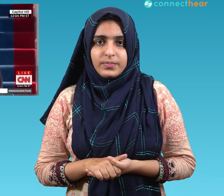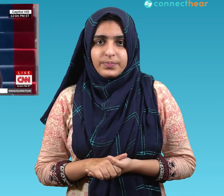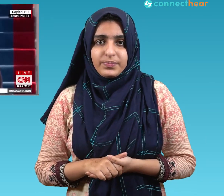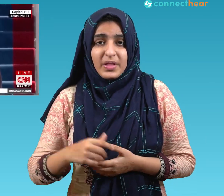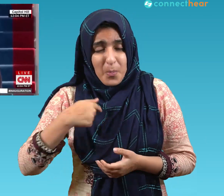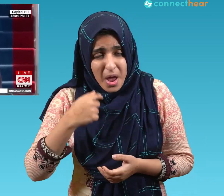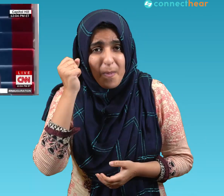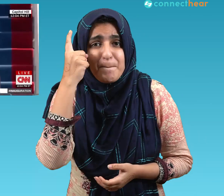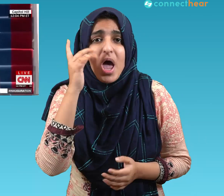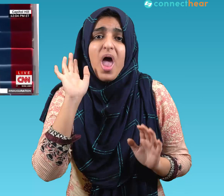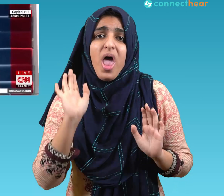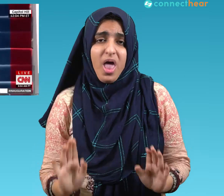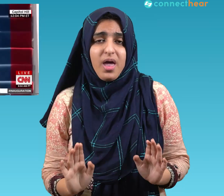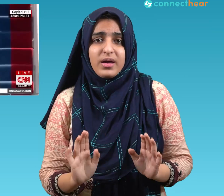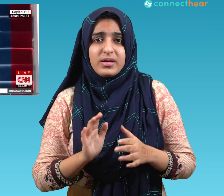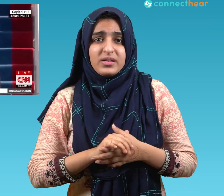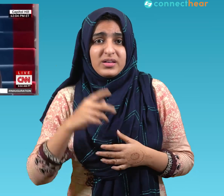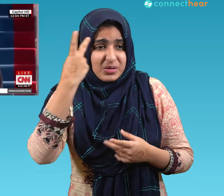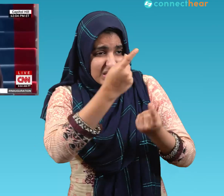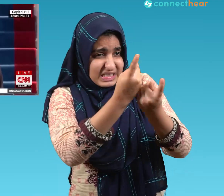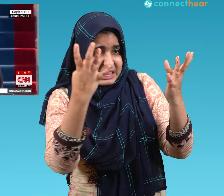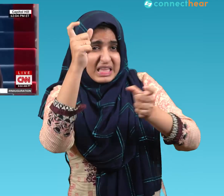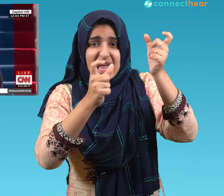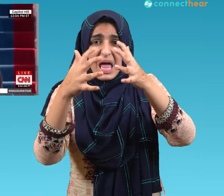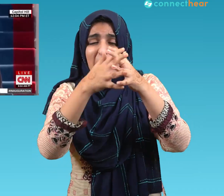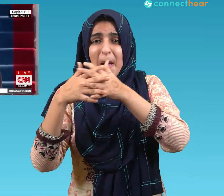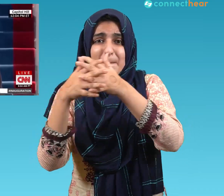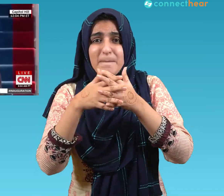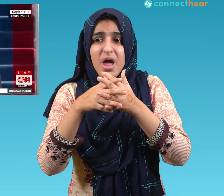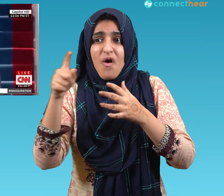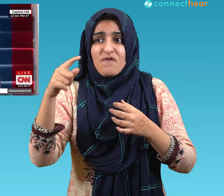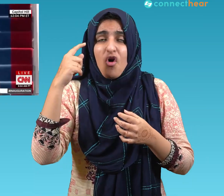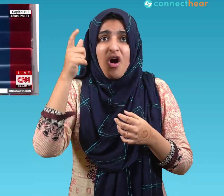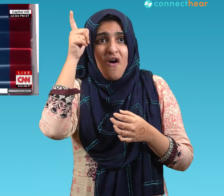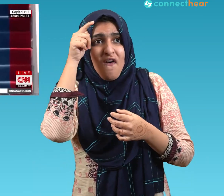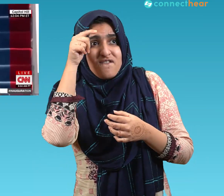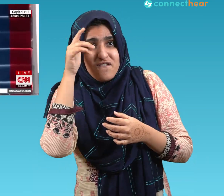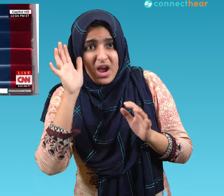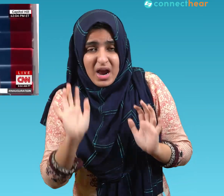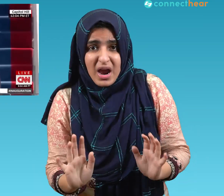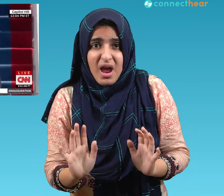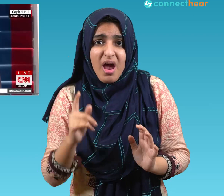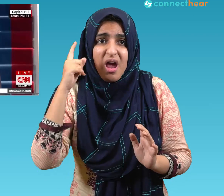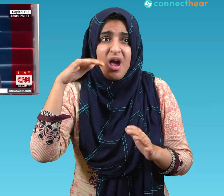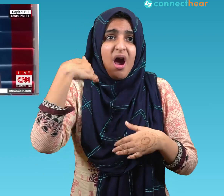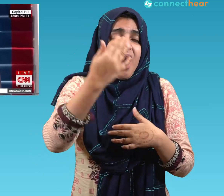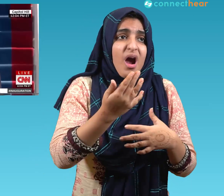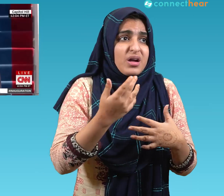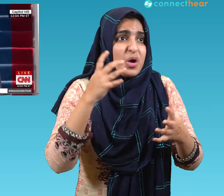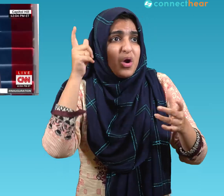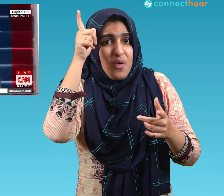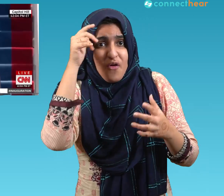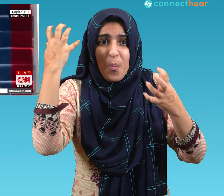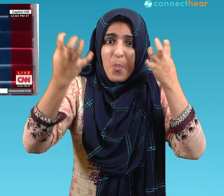I understand that many of my fellow Americans view the future with fear and trepidation.